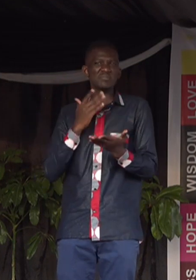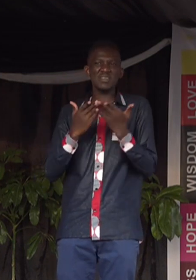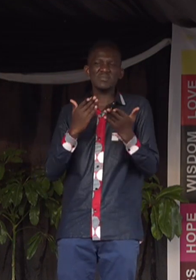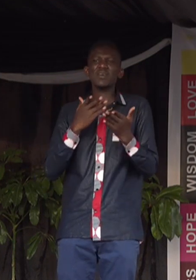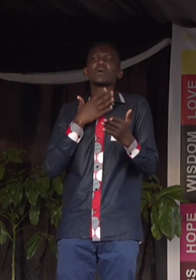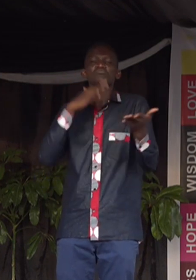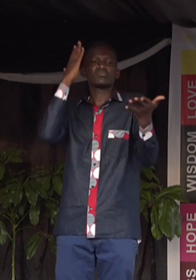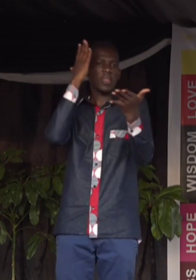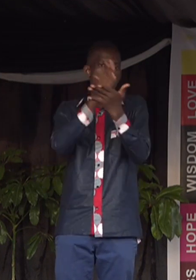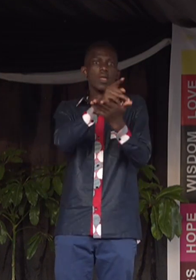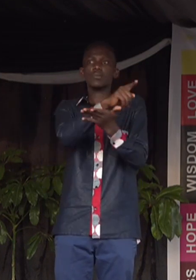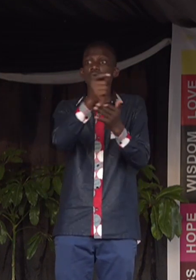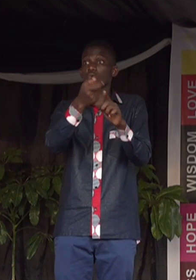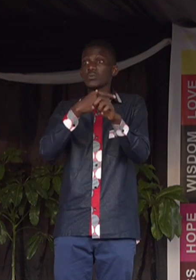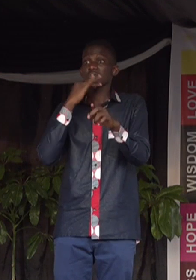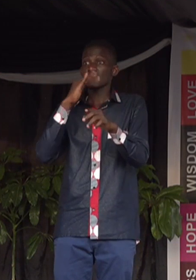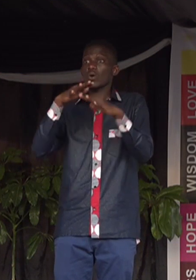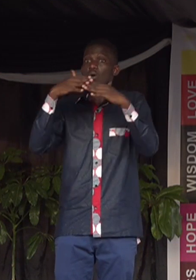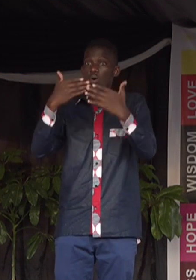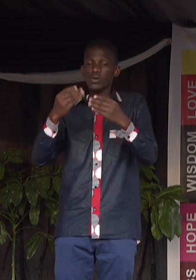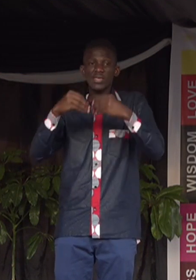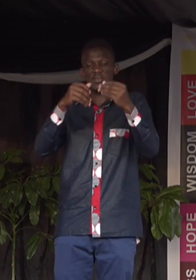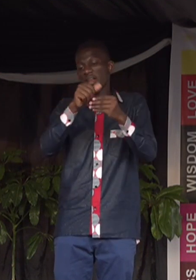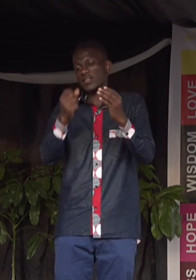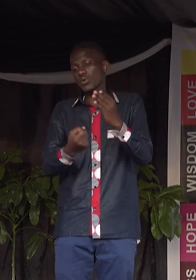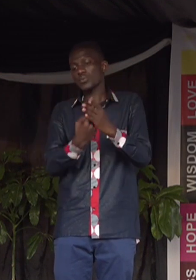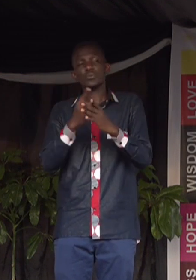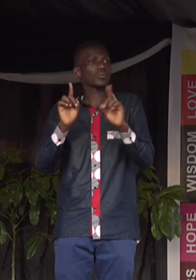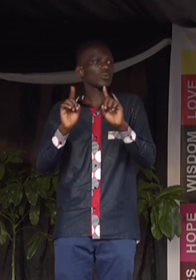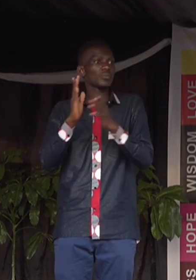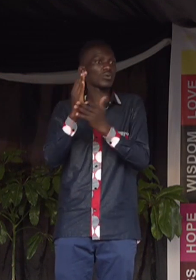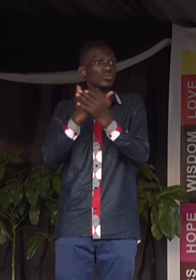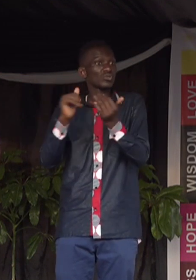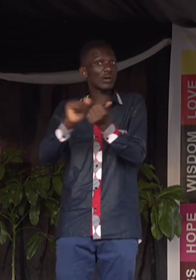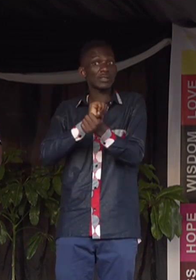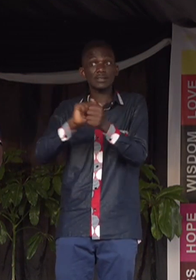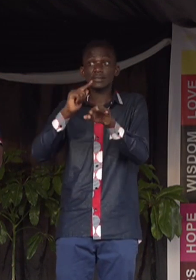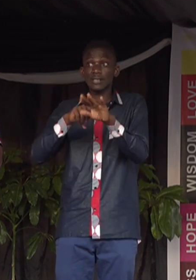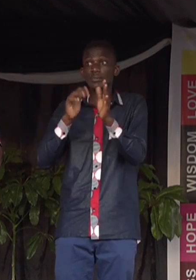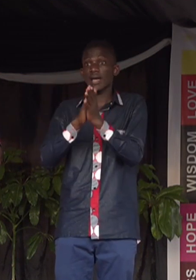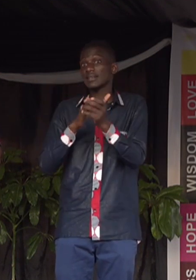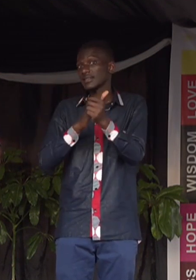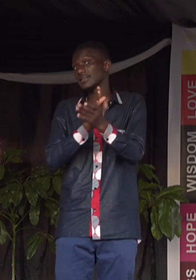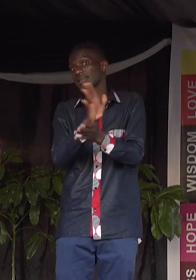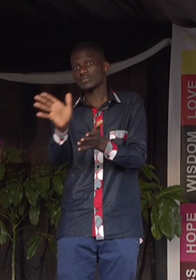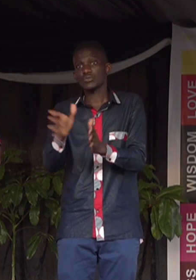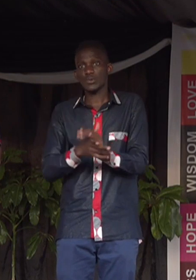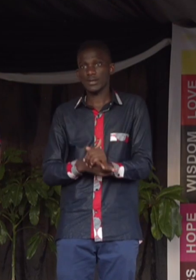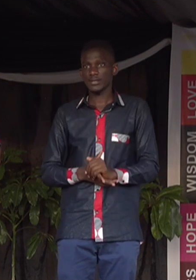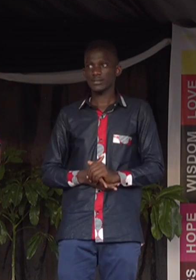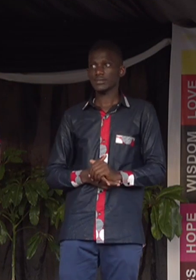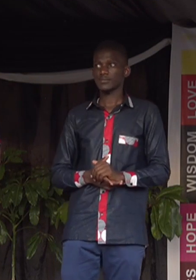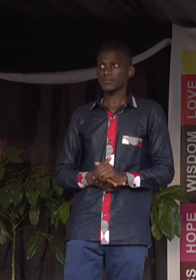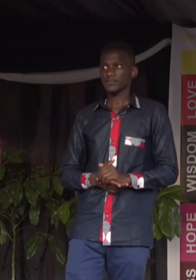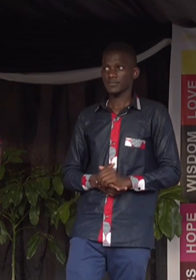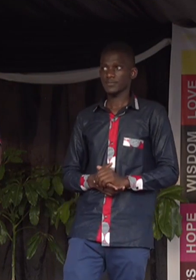nkukomya okwogera. I feel oba nemo kuwato mukiso mulalo okwogera kubago otuwabya. I feel like stopping you from continuing